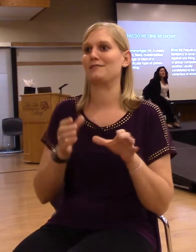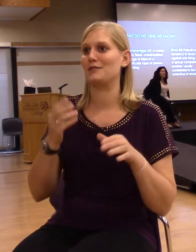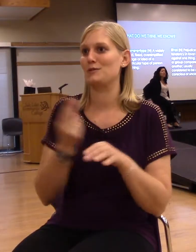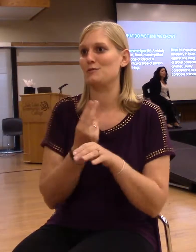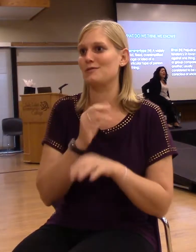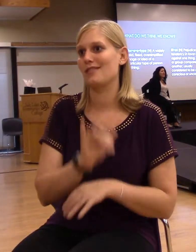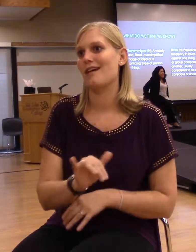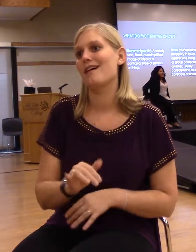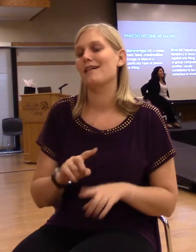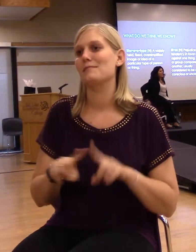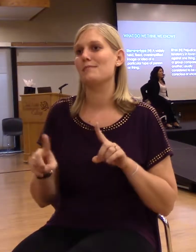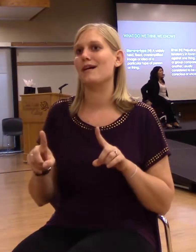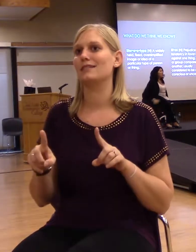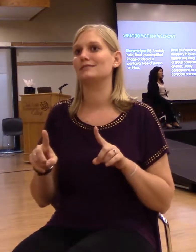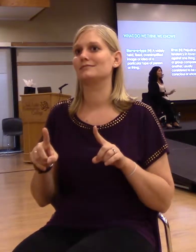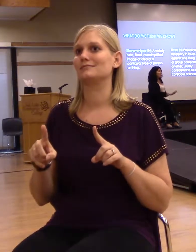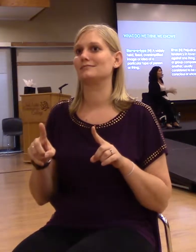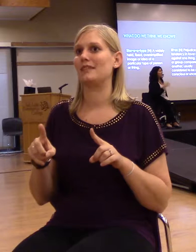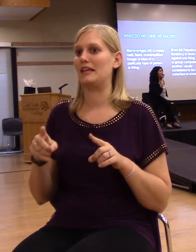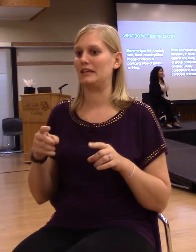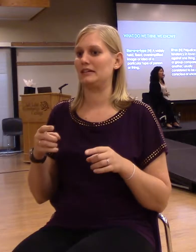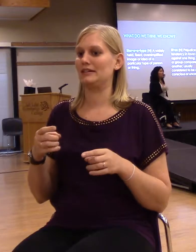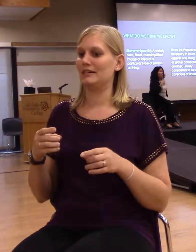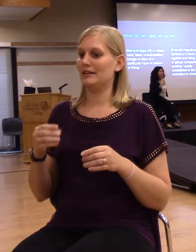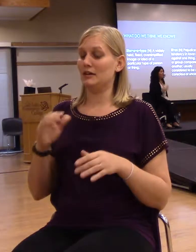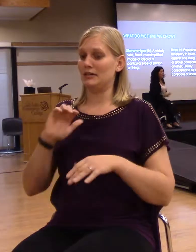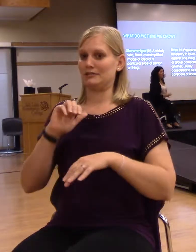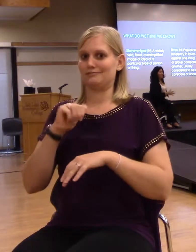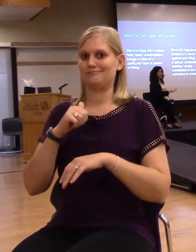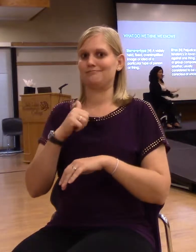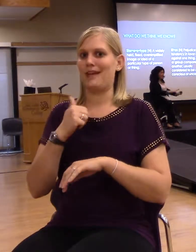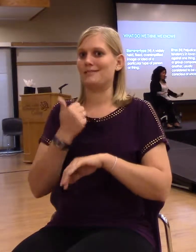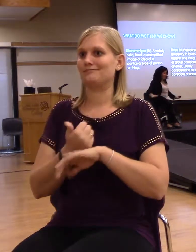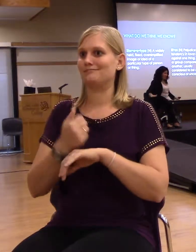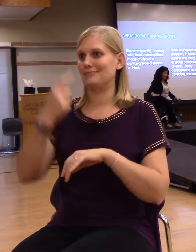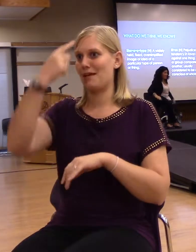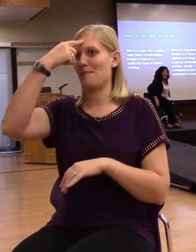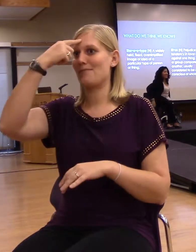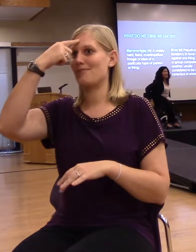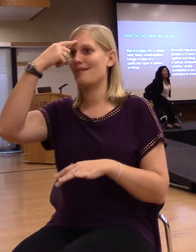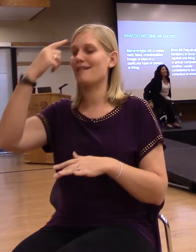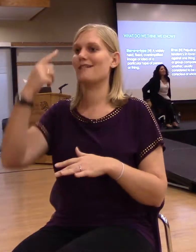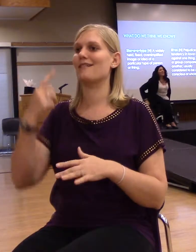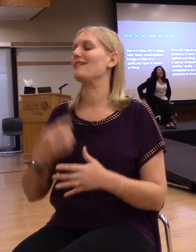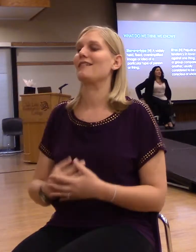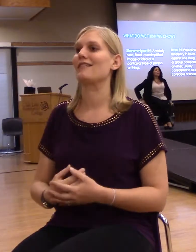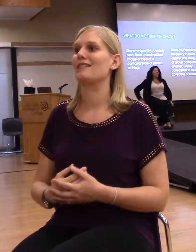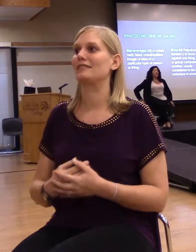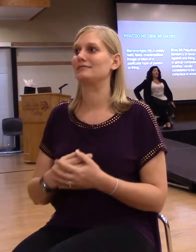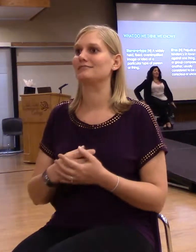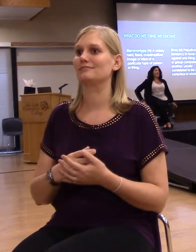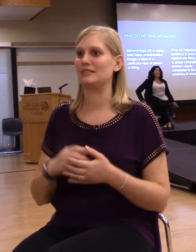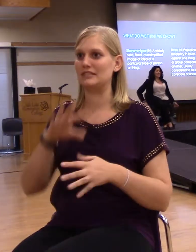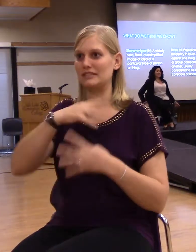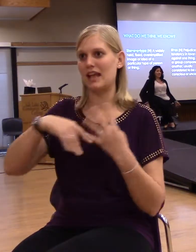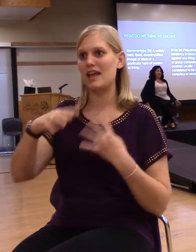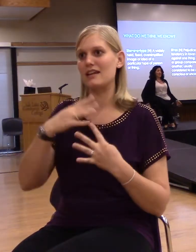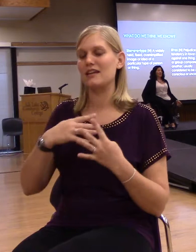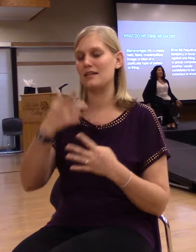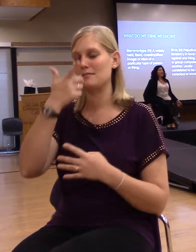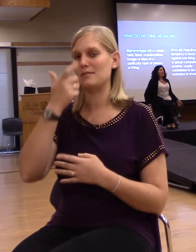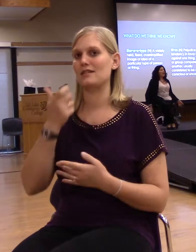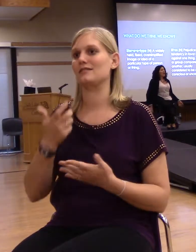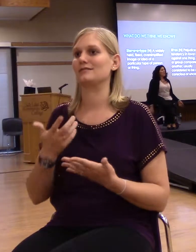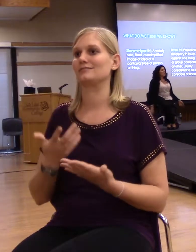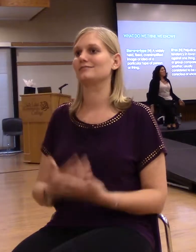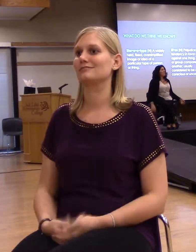we've been socialized here in the US for the most part. This is a very Western American presentation and approach to understanding